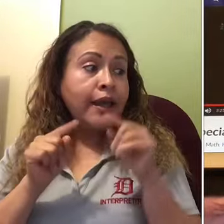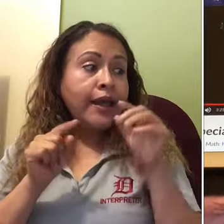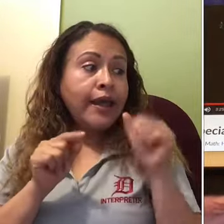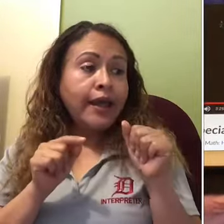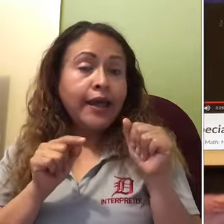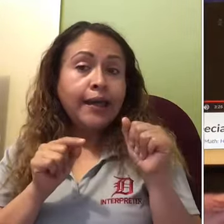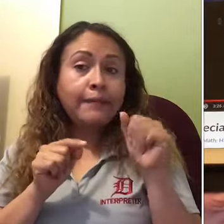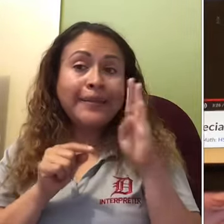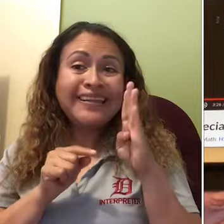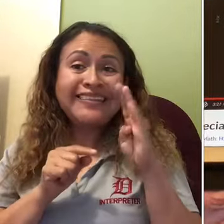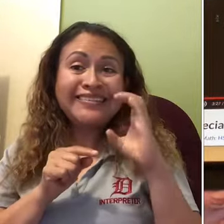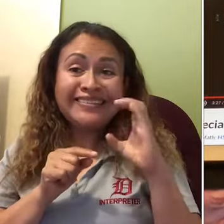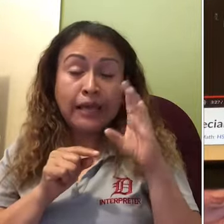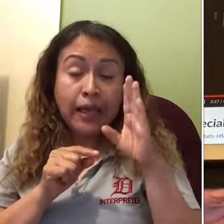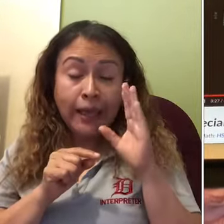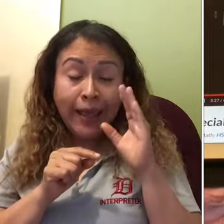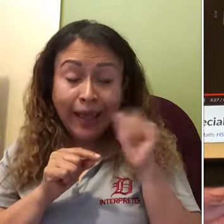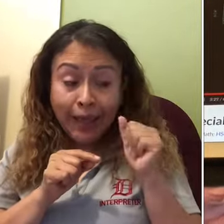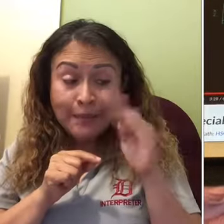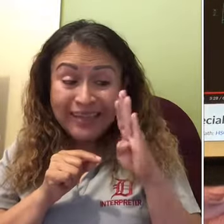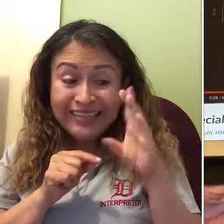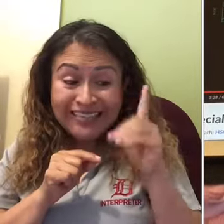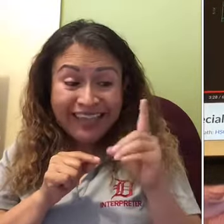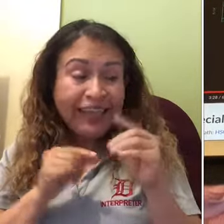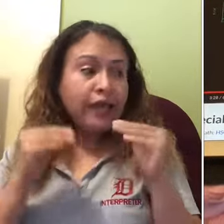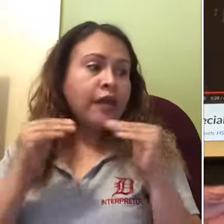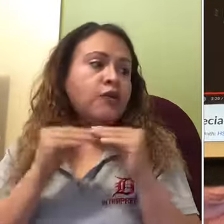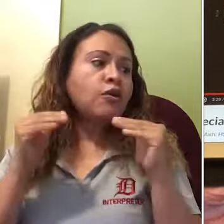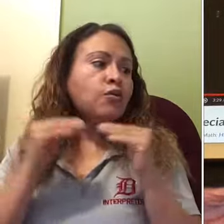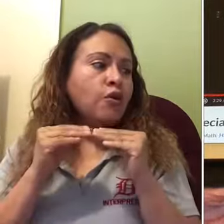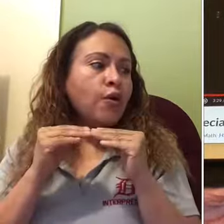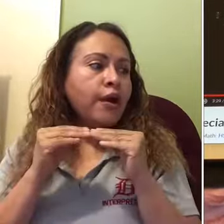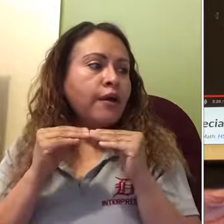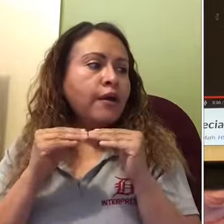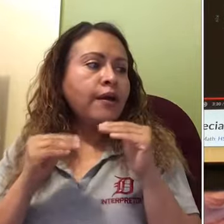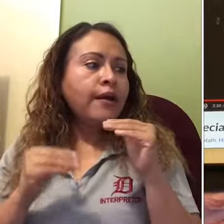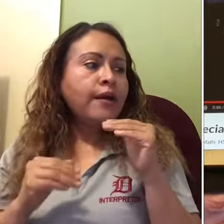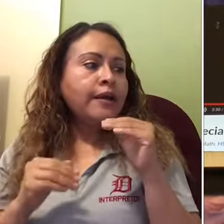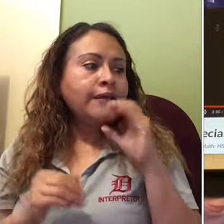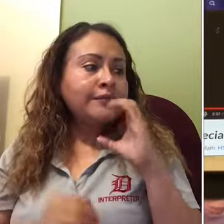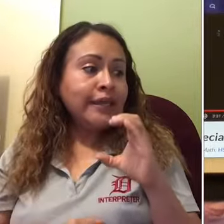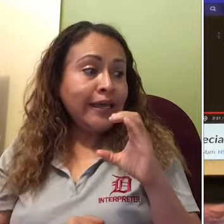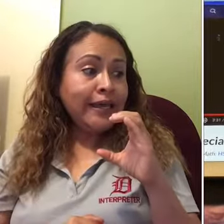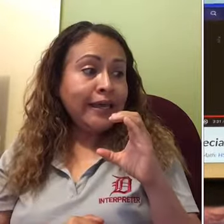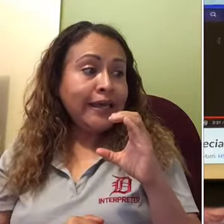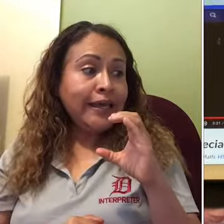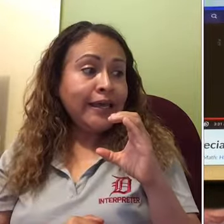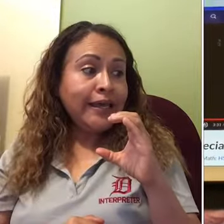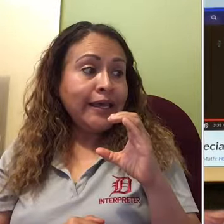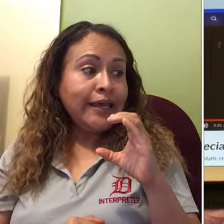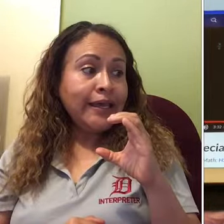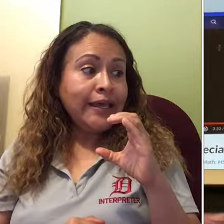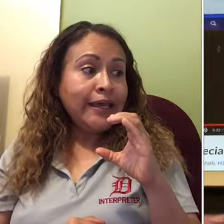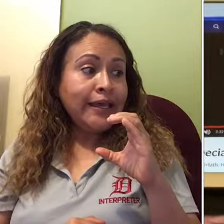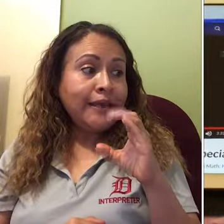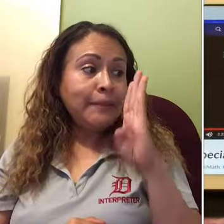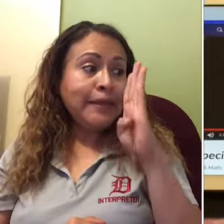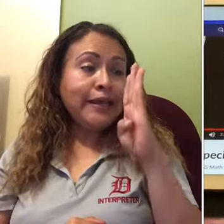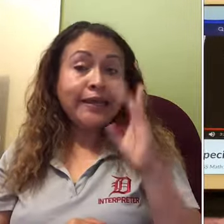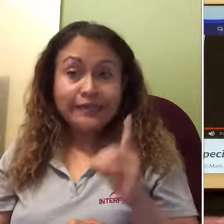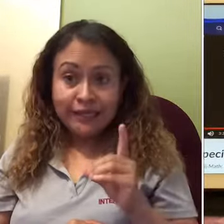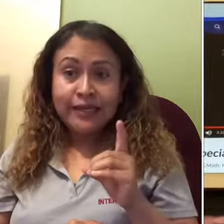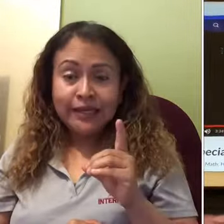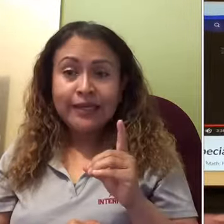A, B, D is congruent to triangle C, B,